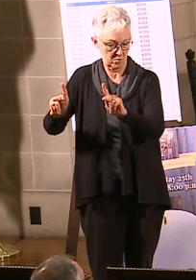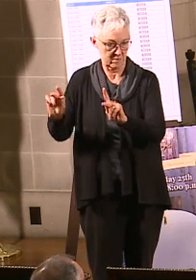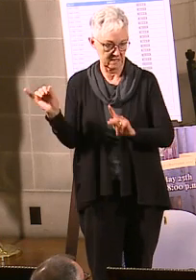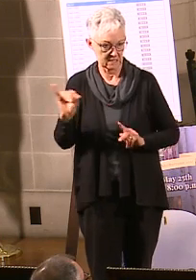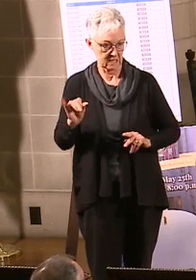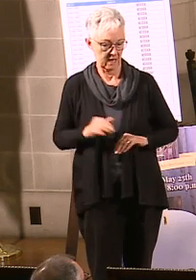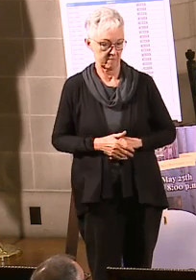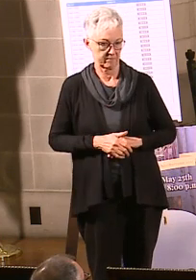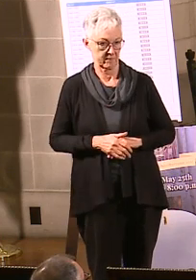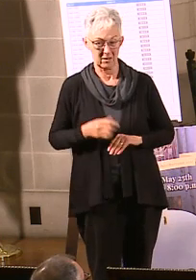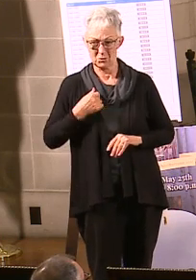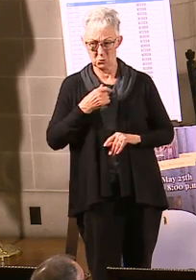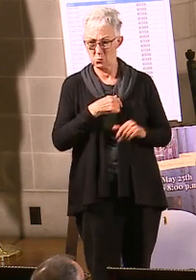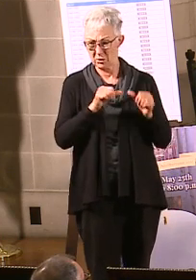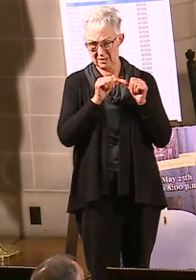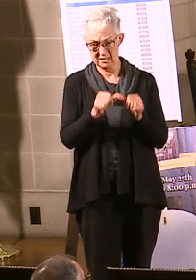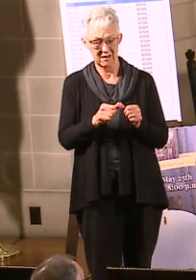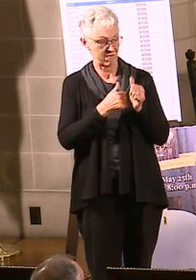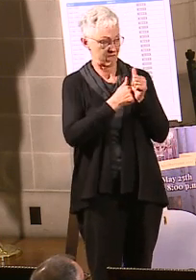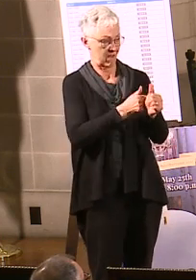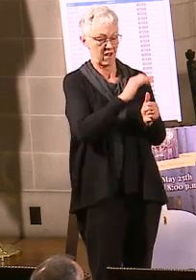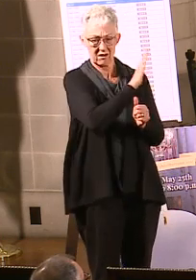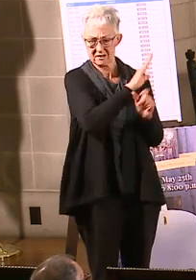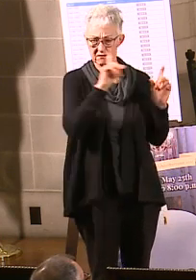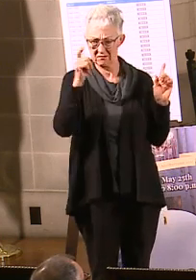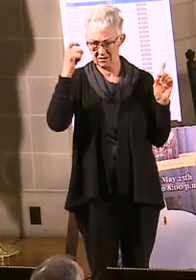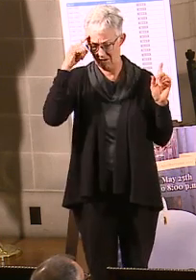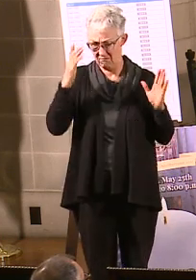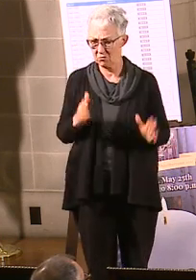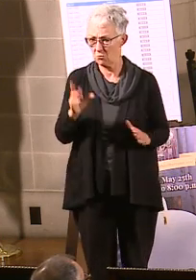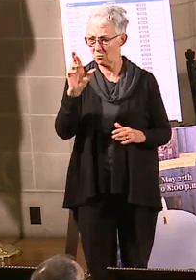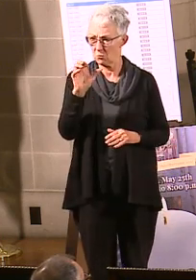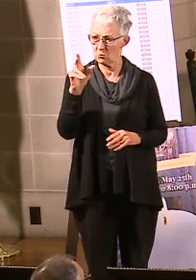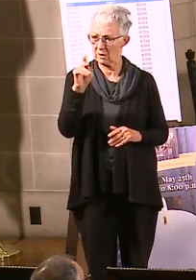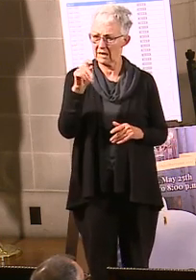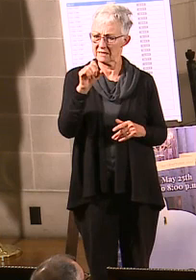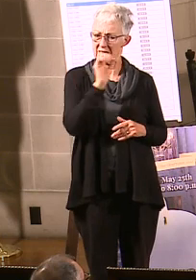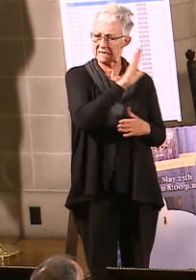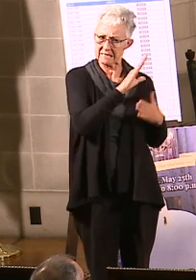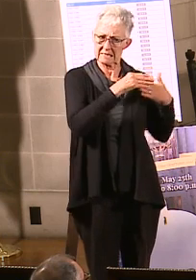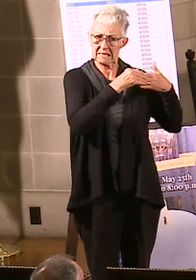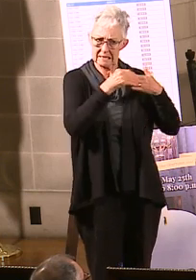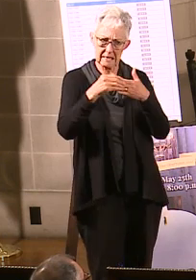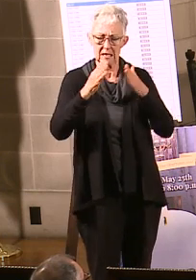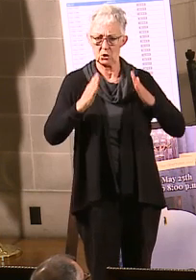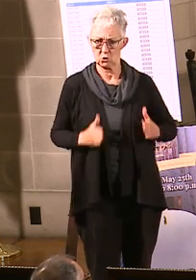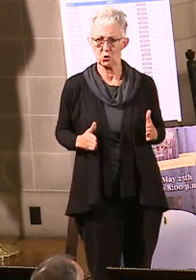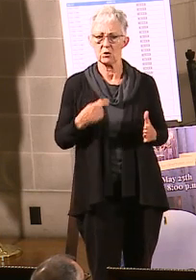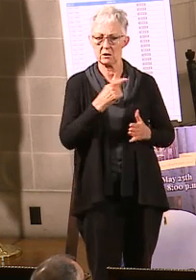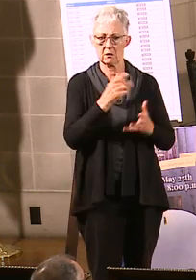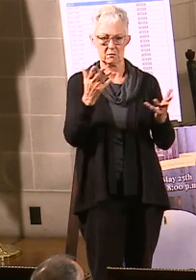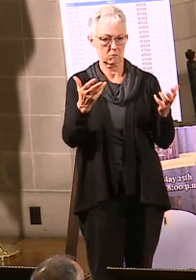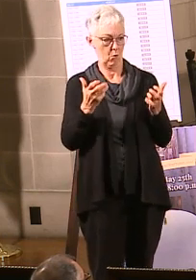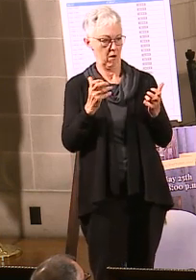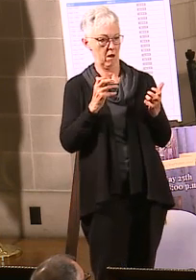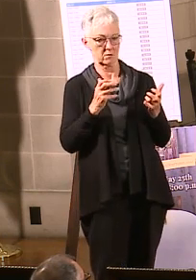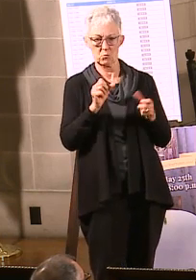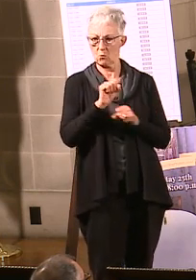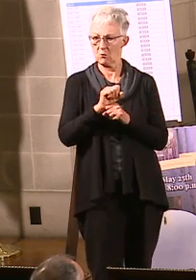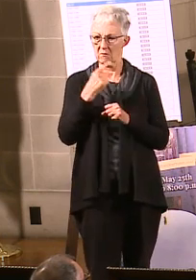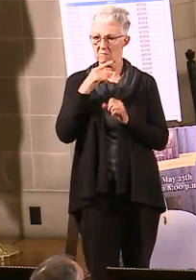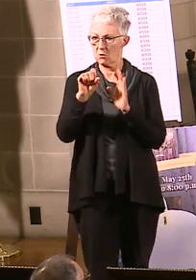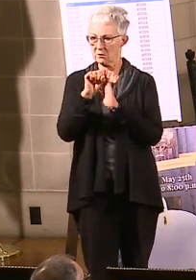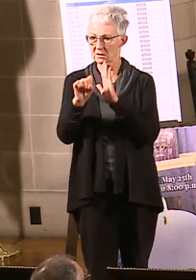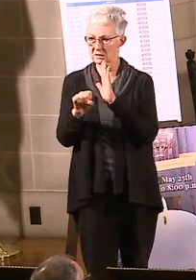Governor Ricketts' leadership in really trying to make sure the state of Nebraska as an employer is family-friendly, that we support families, that